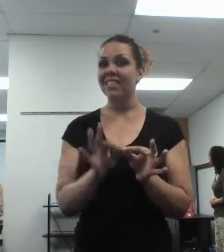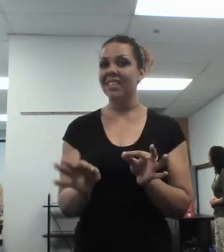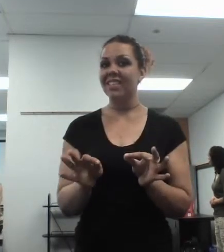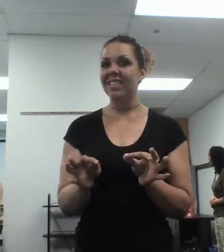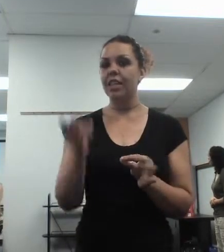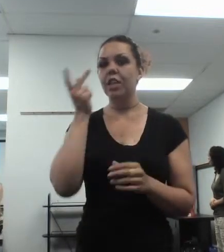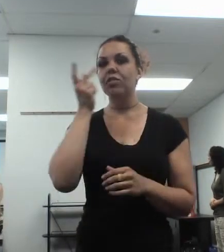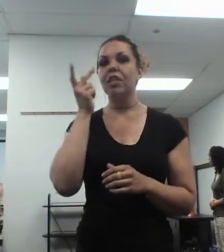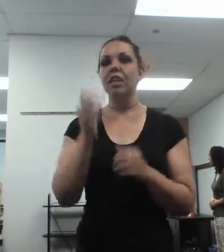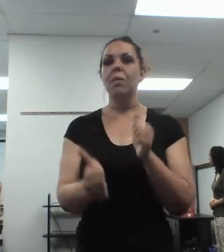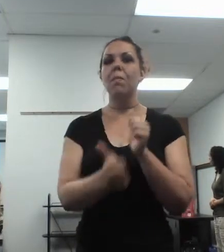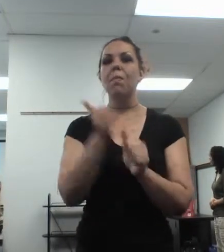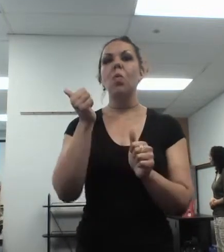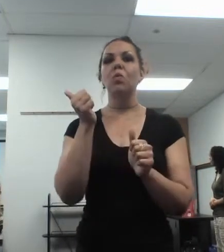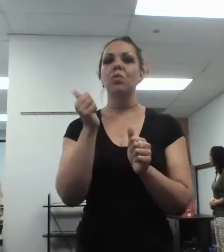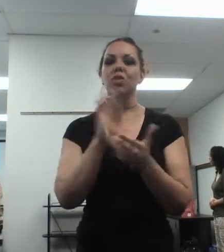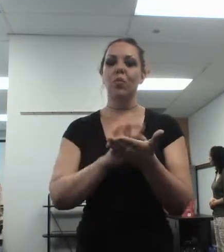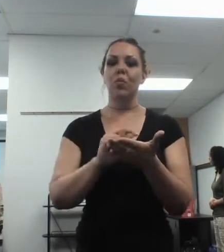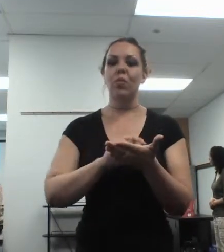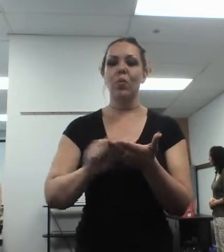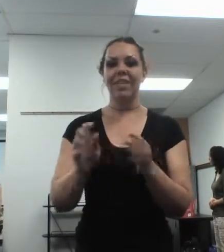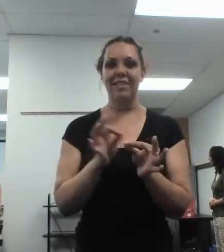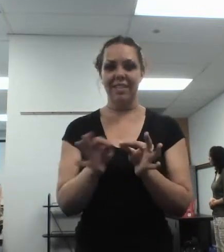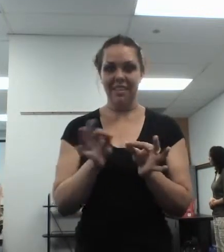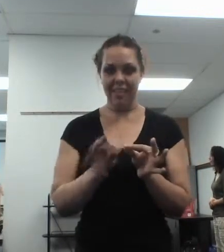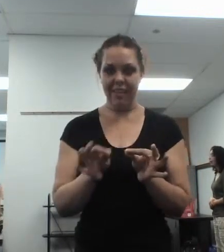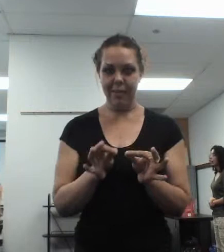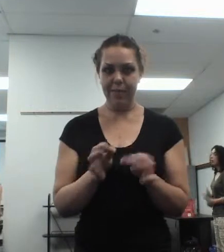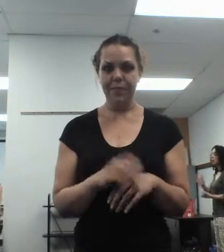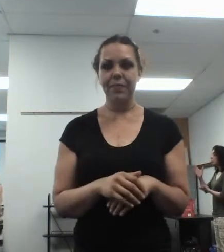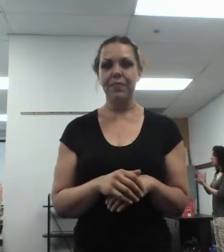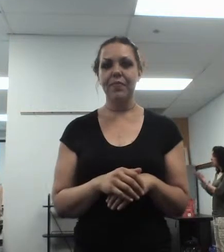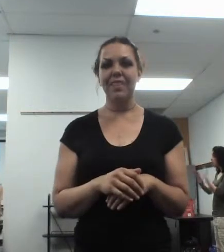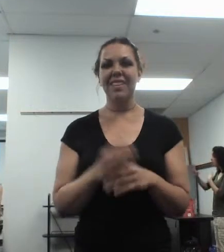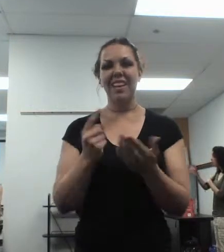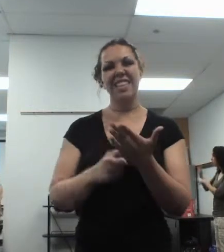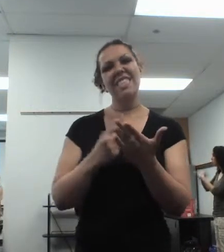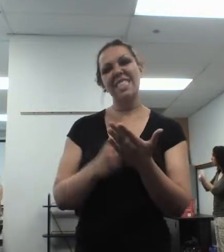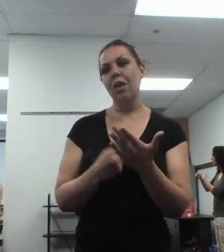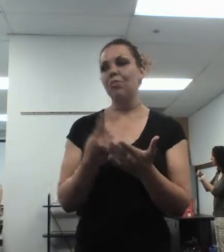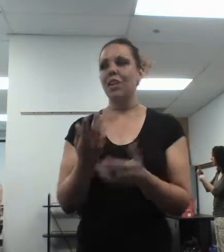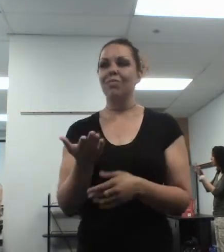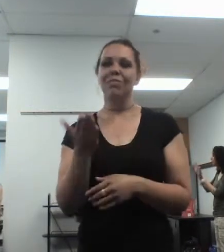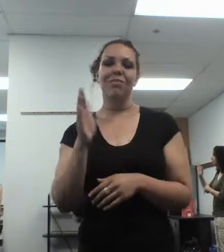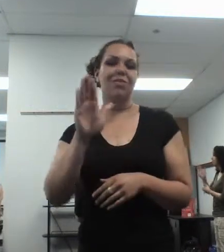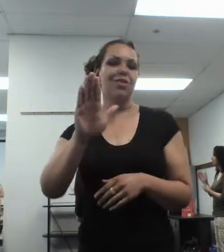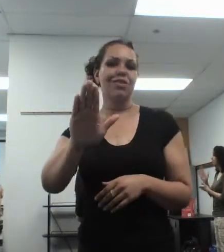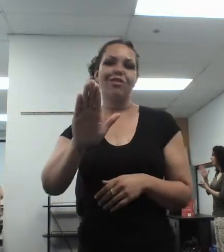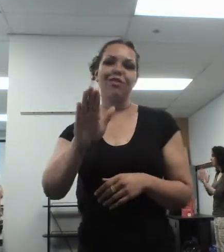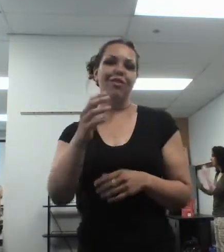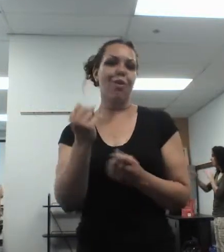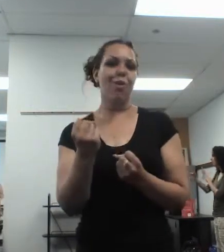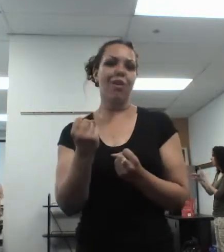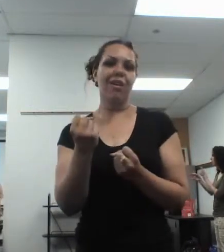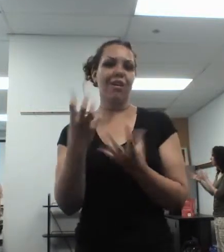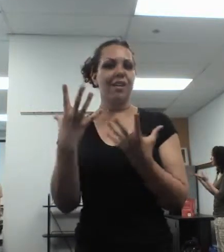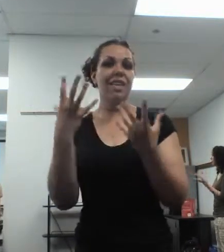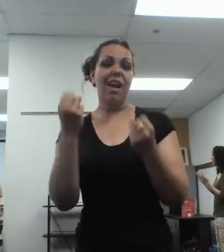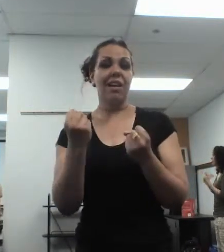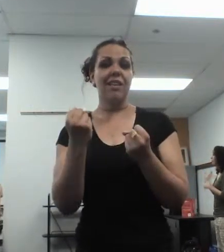detail. Some of your sentences are going to come out Englishy because you forgot topic comment, you forgot rhetorical, you forgot all